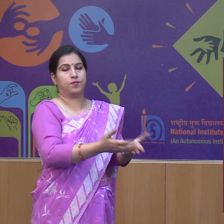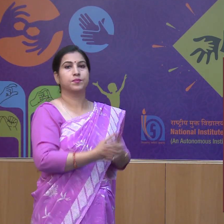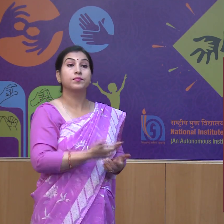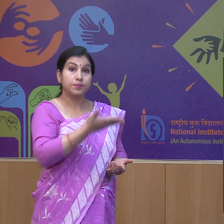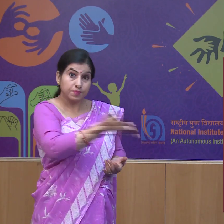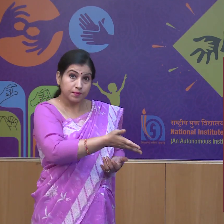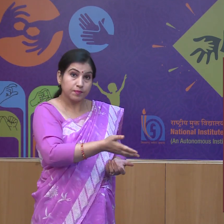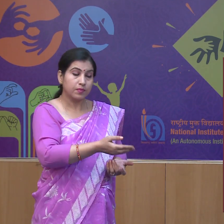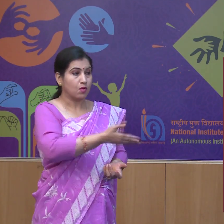so that